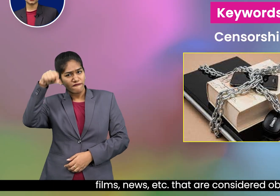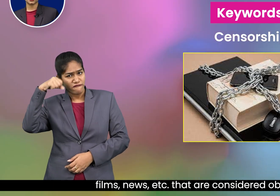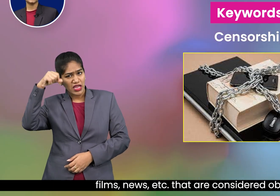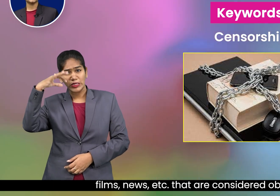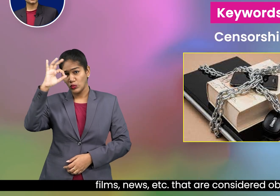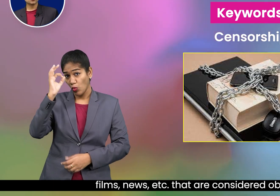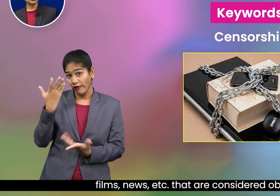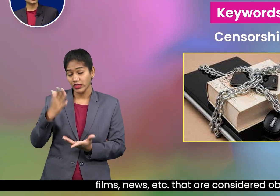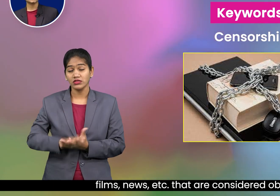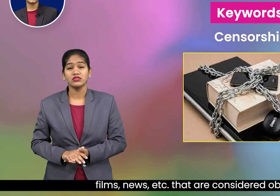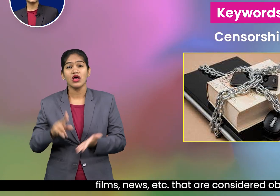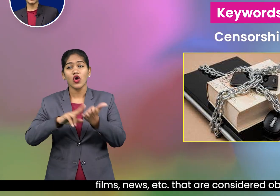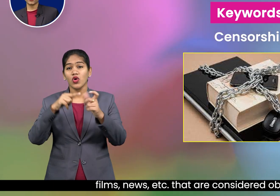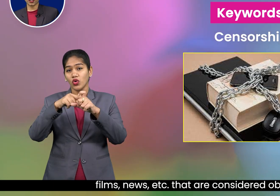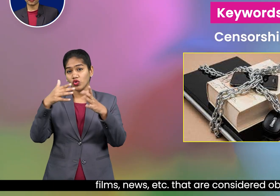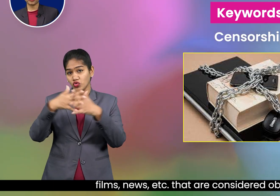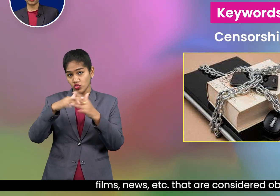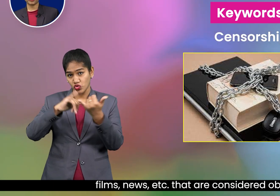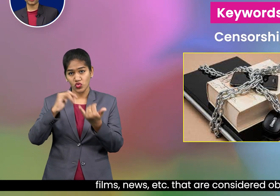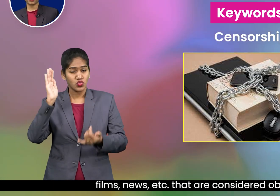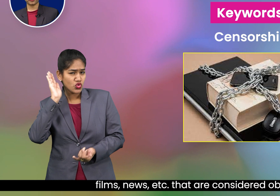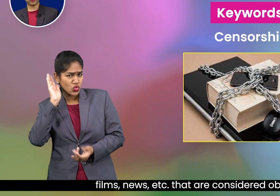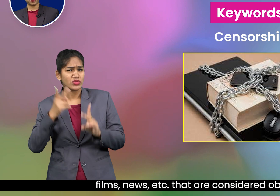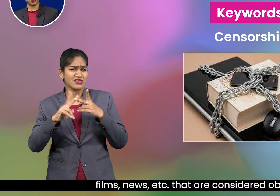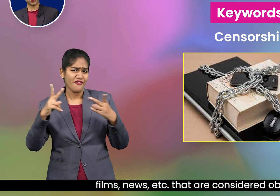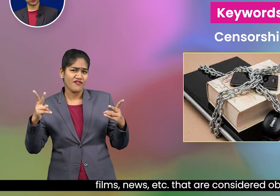films, news, etc.